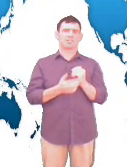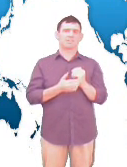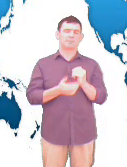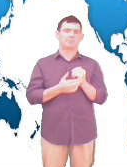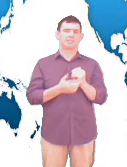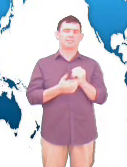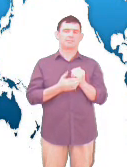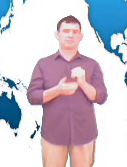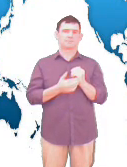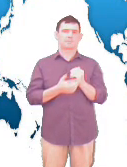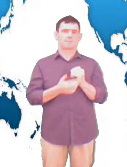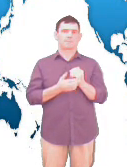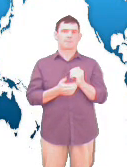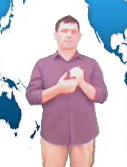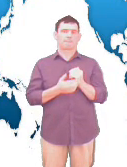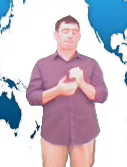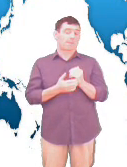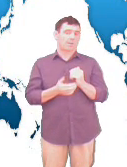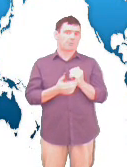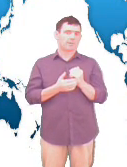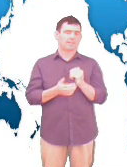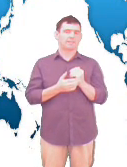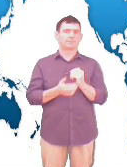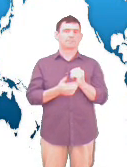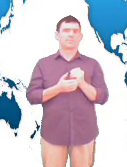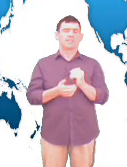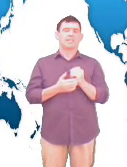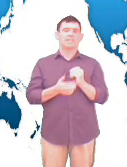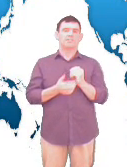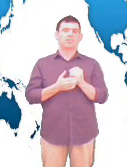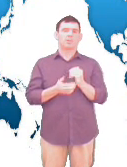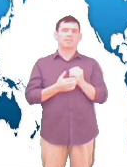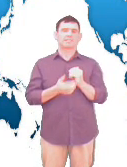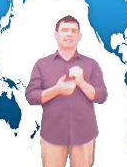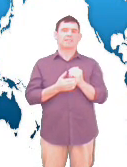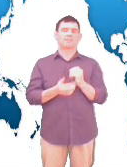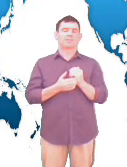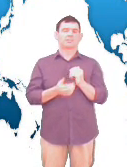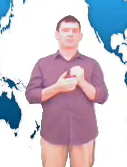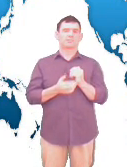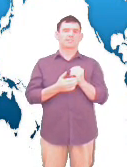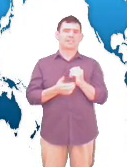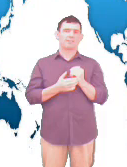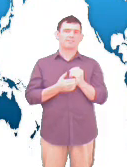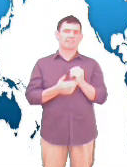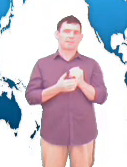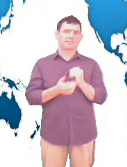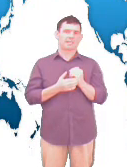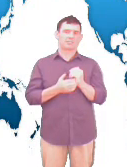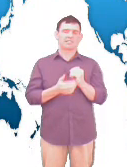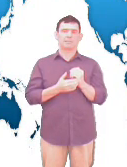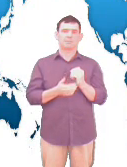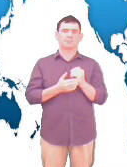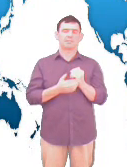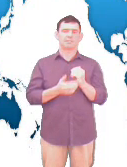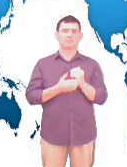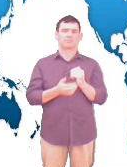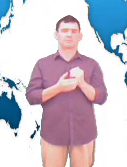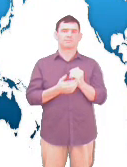self-sabotaging, limiting belief, I'm okay now. Even though I still have some self-sabotaging, limiting belief,